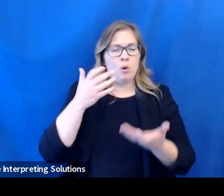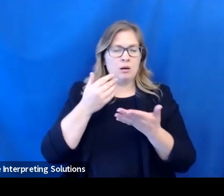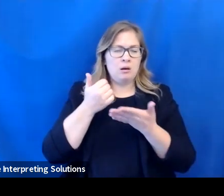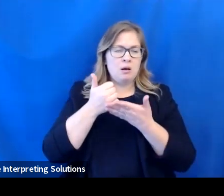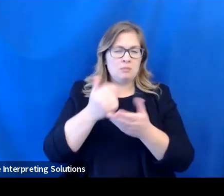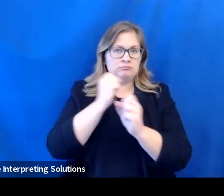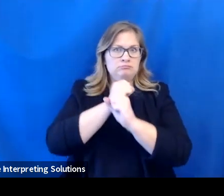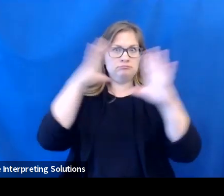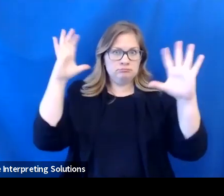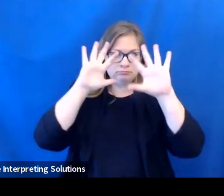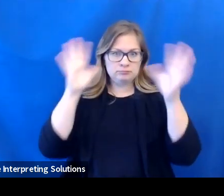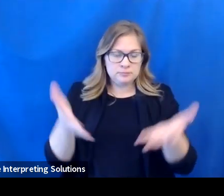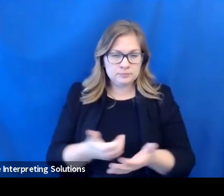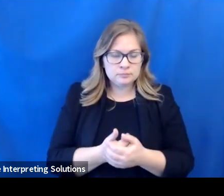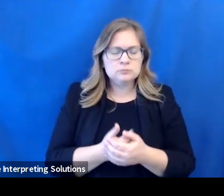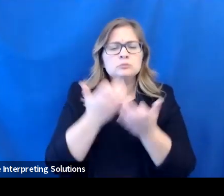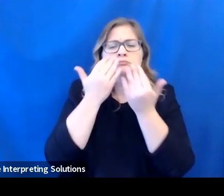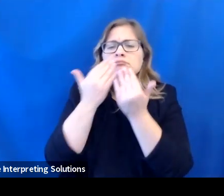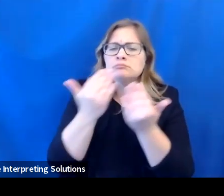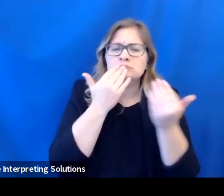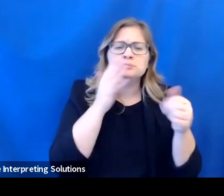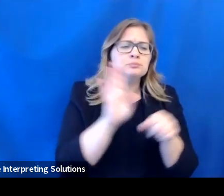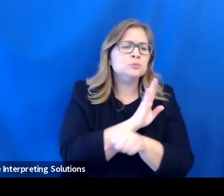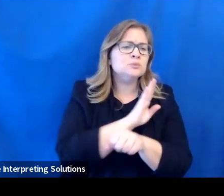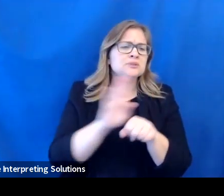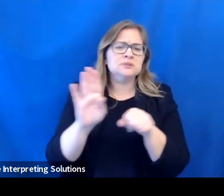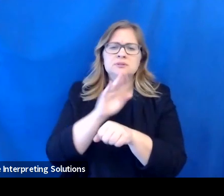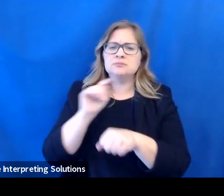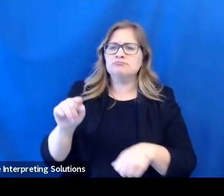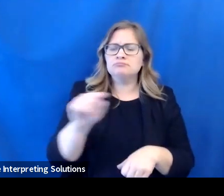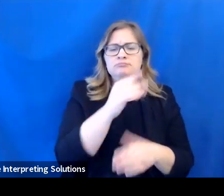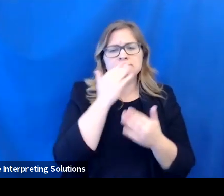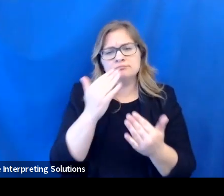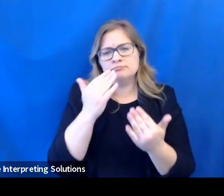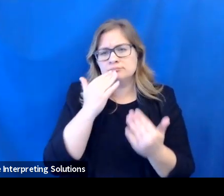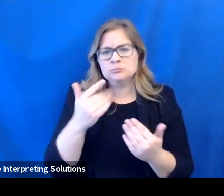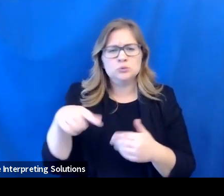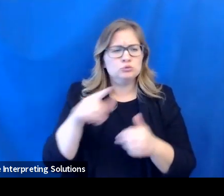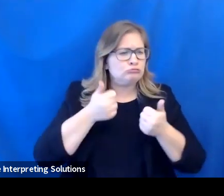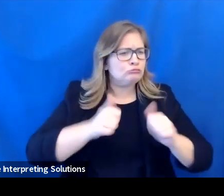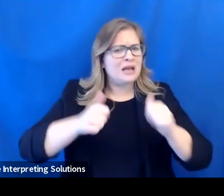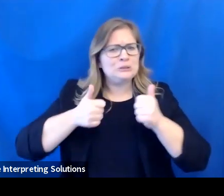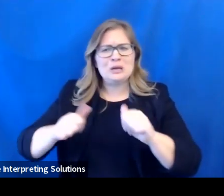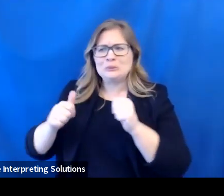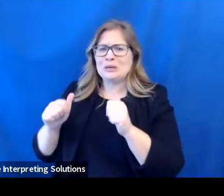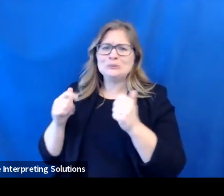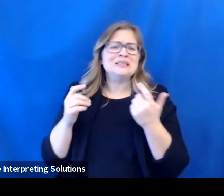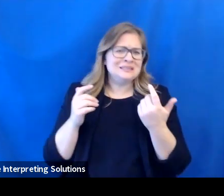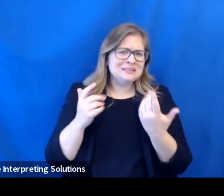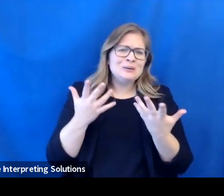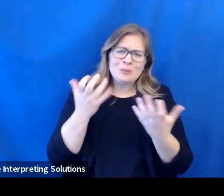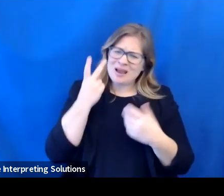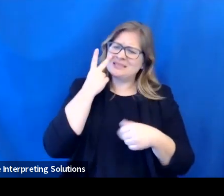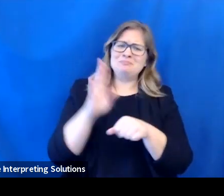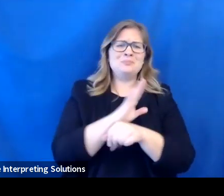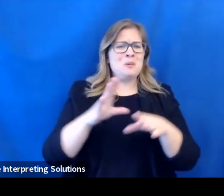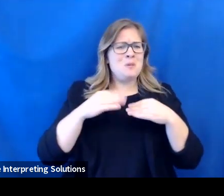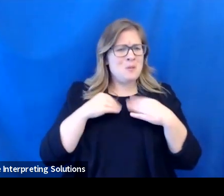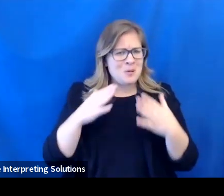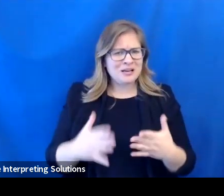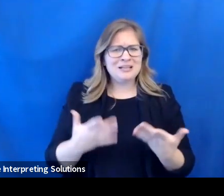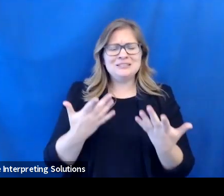state for all that they're doing to help us through this crisis. We were really grateful to see a group of business owners over at Minneapolis's famous Midtown